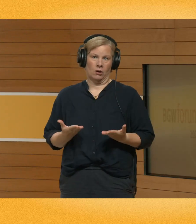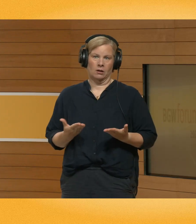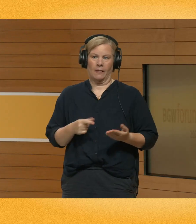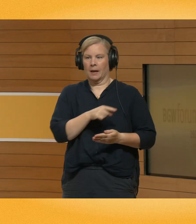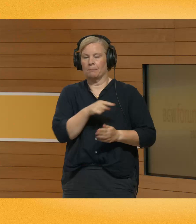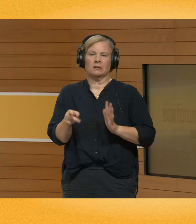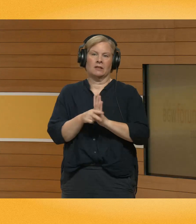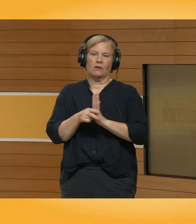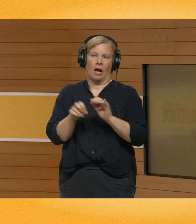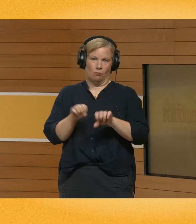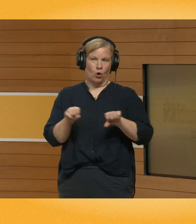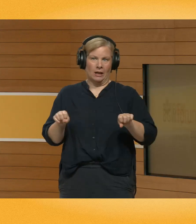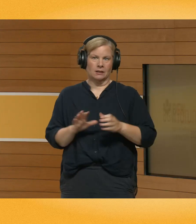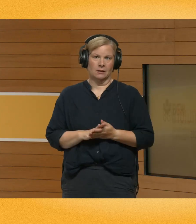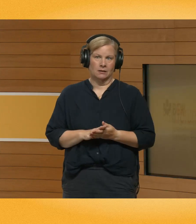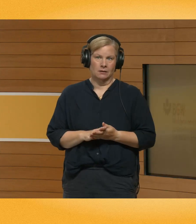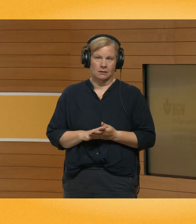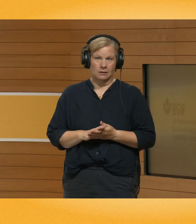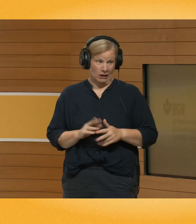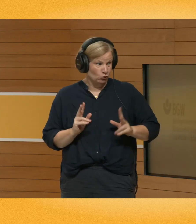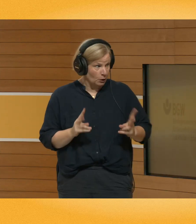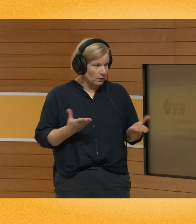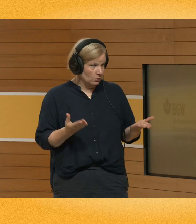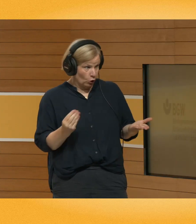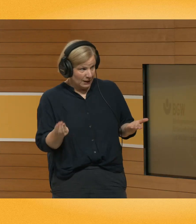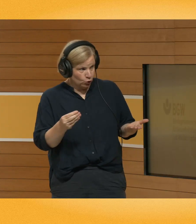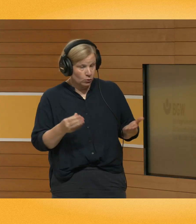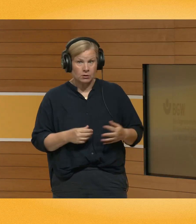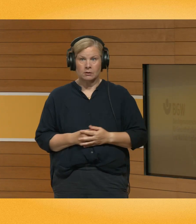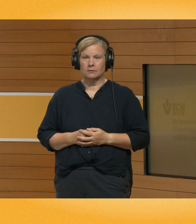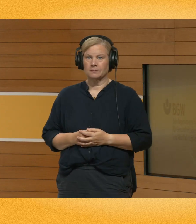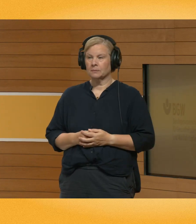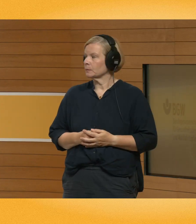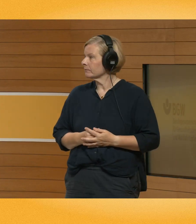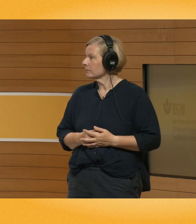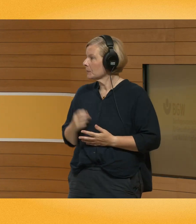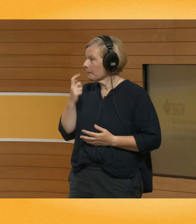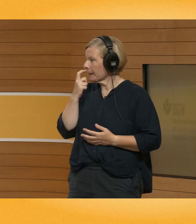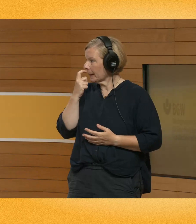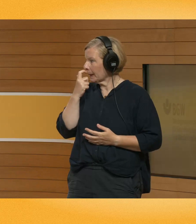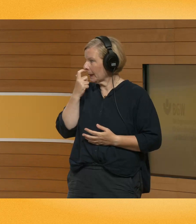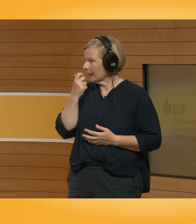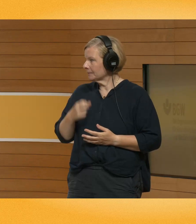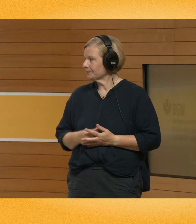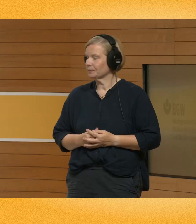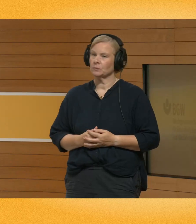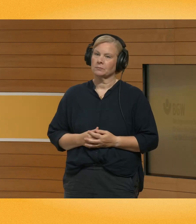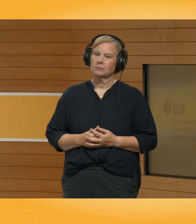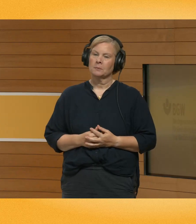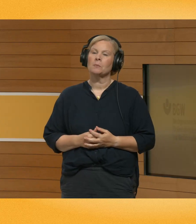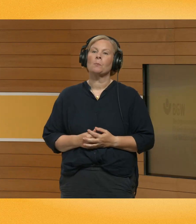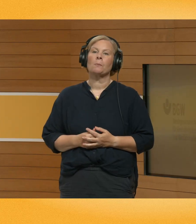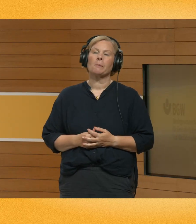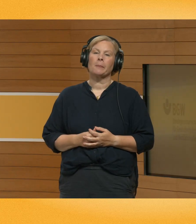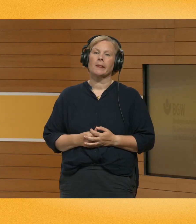add. I just want to welcome you to chat together, maybe after